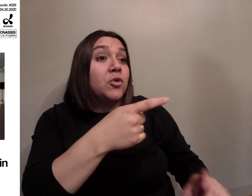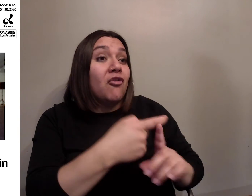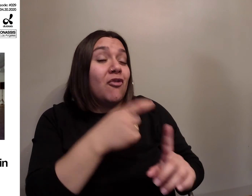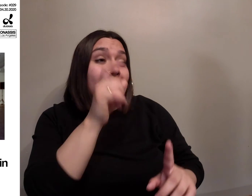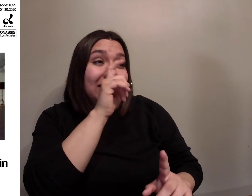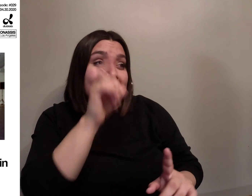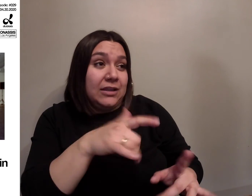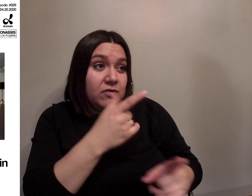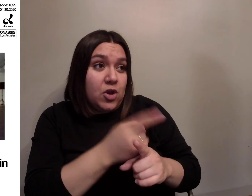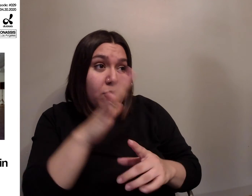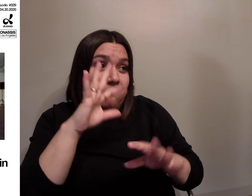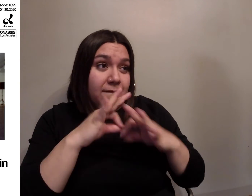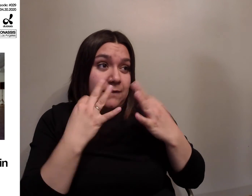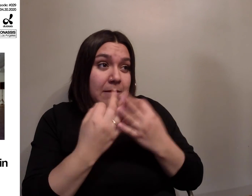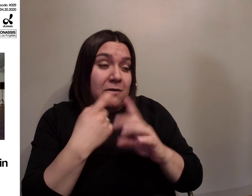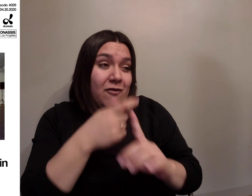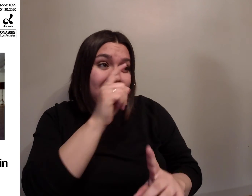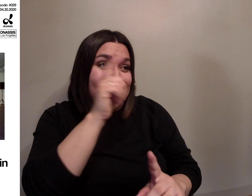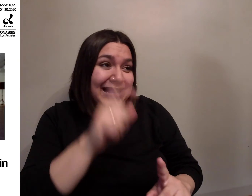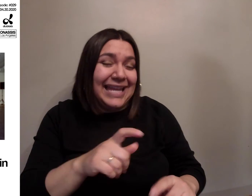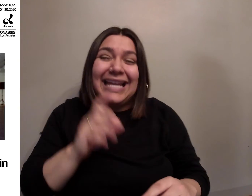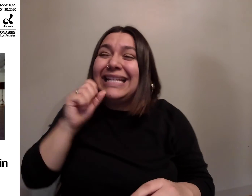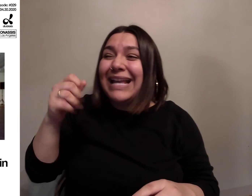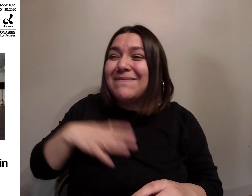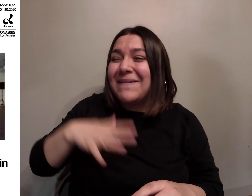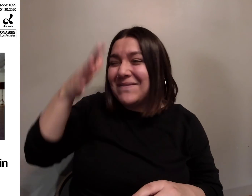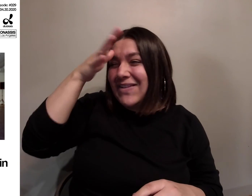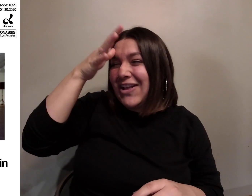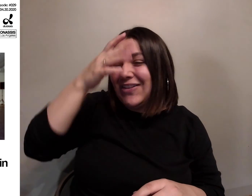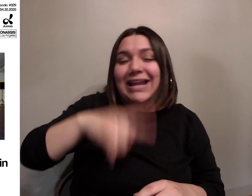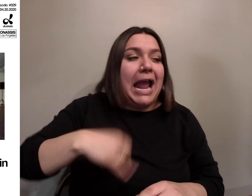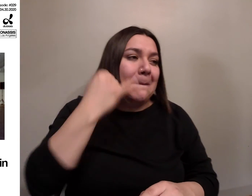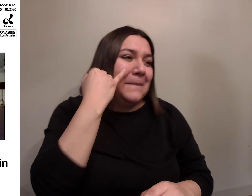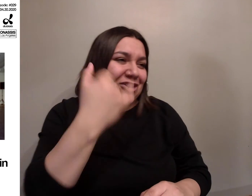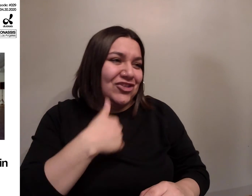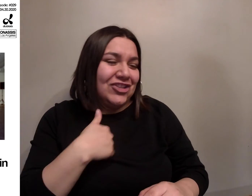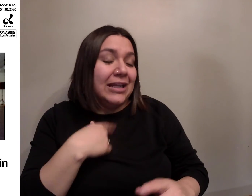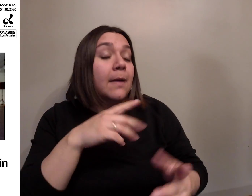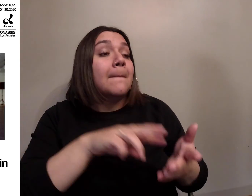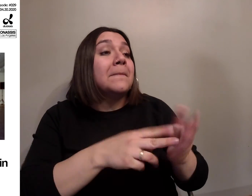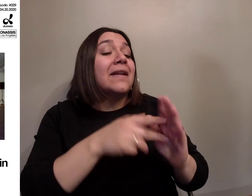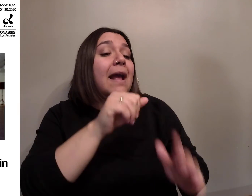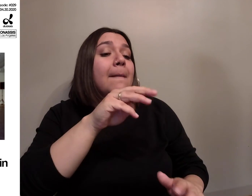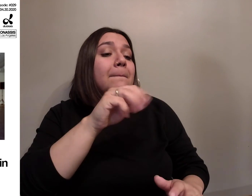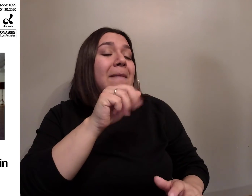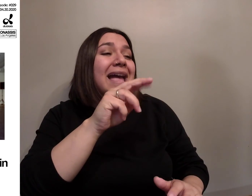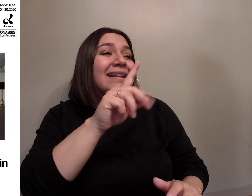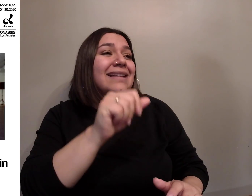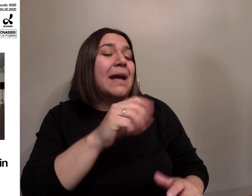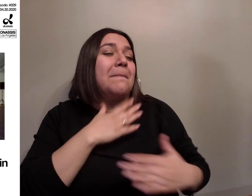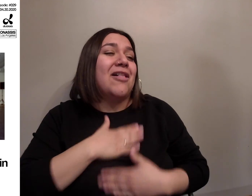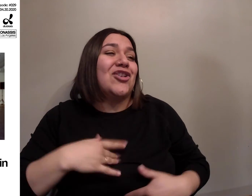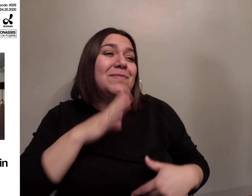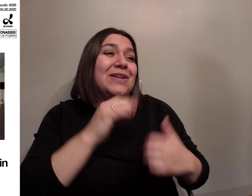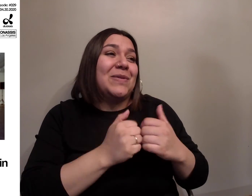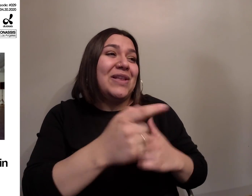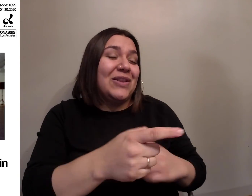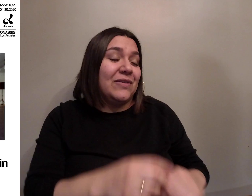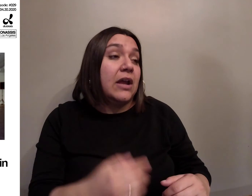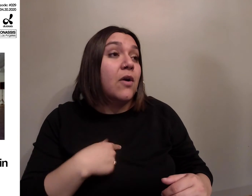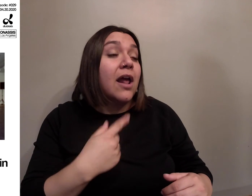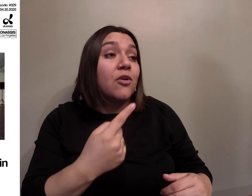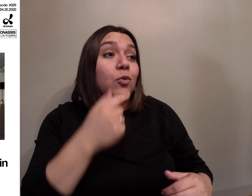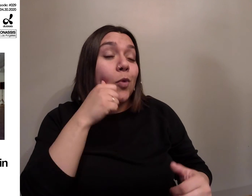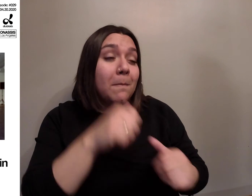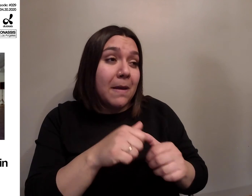of words you've used, which I think are so valuable and so important, is slowing down. And when all of this